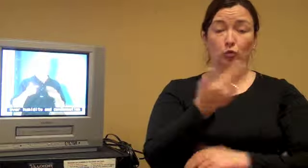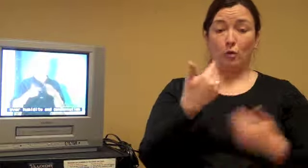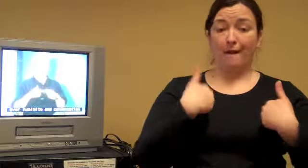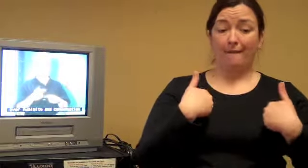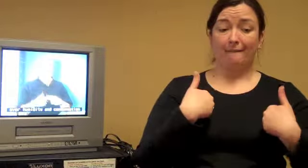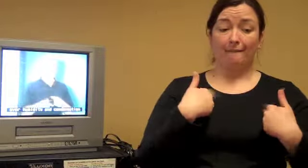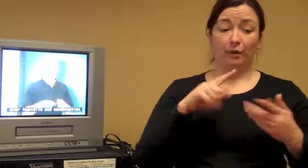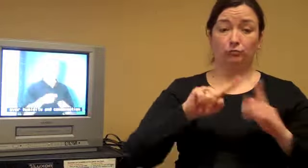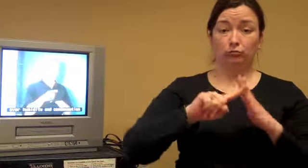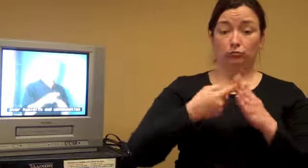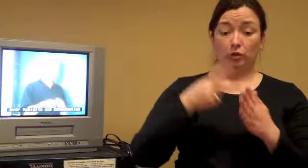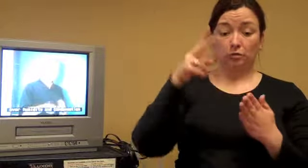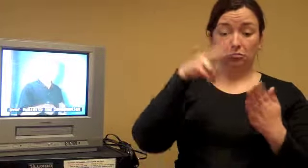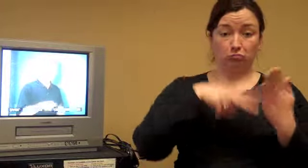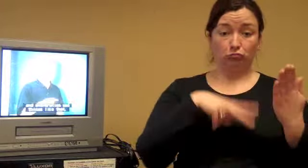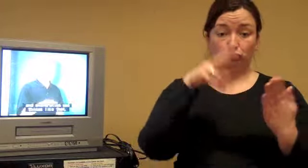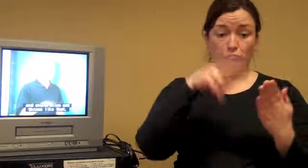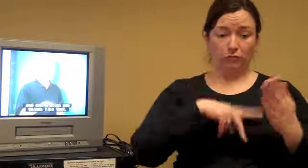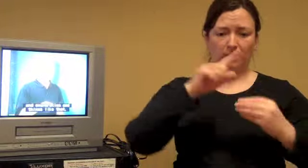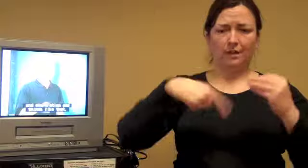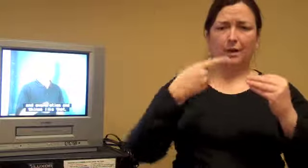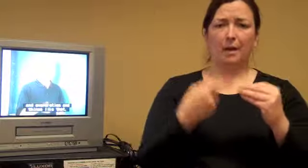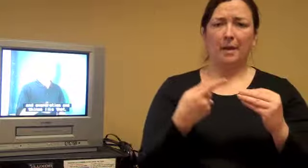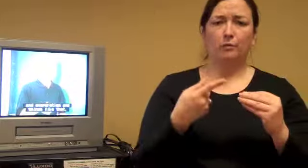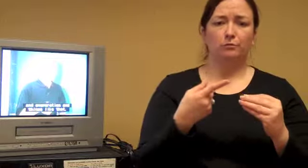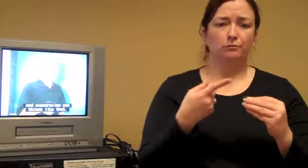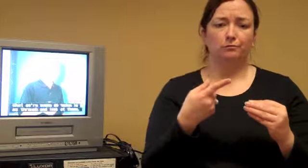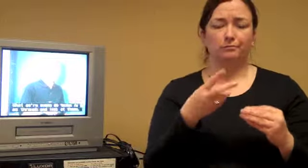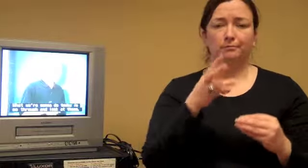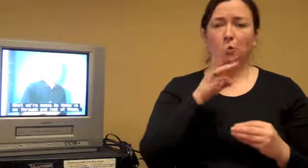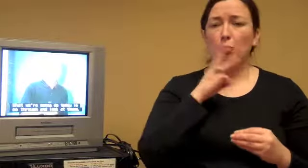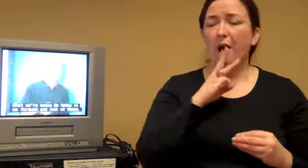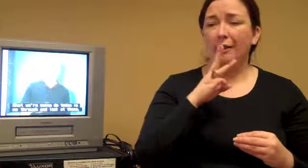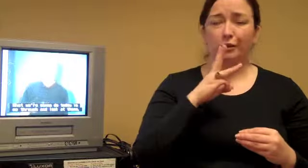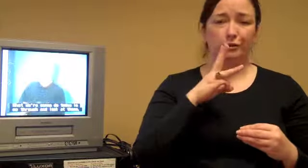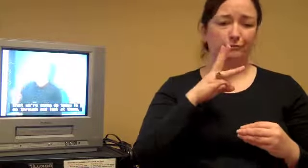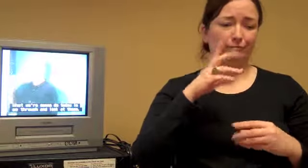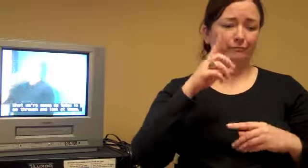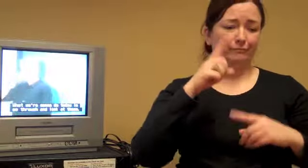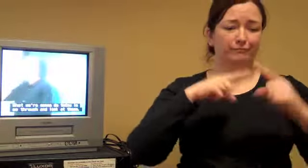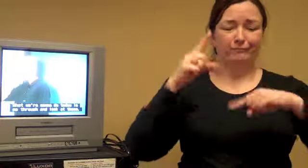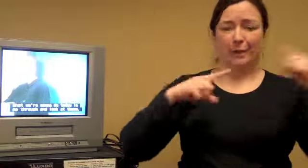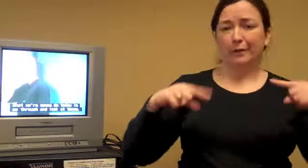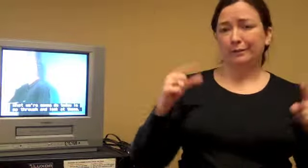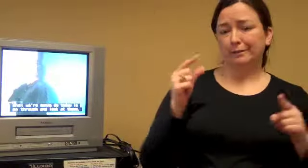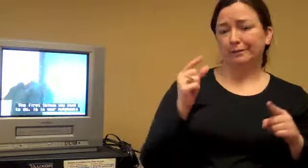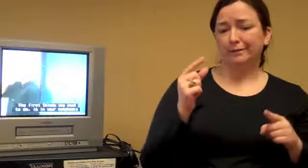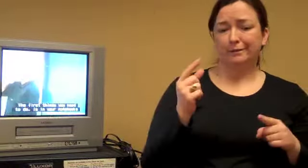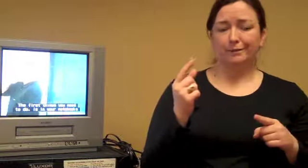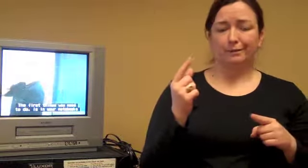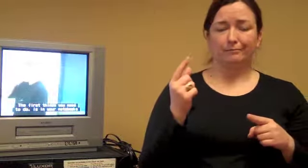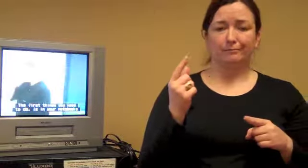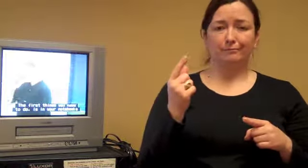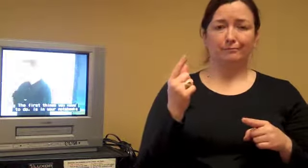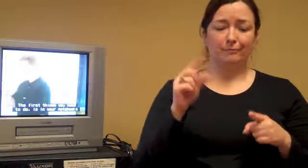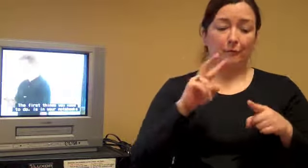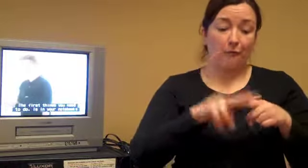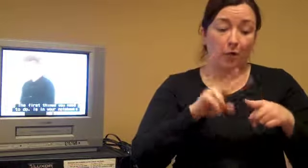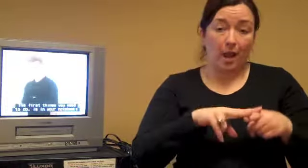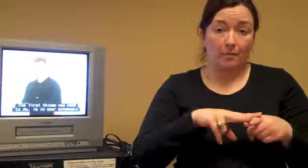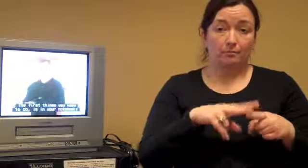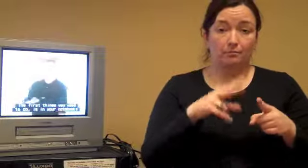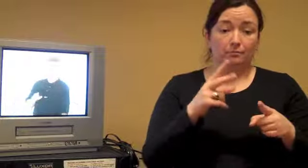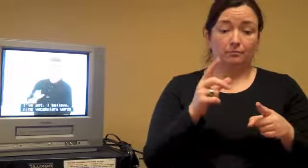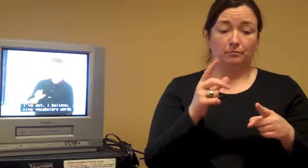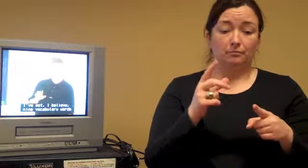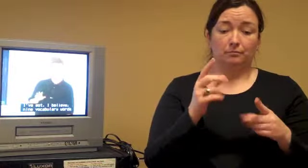over humidity and condensation and evaporation, things like that. What we're going to do today is go through and look at those. The first thing you need to do is in your